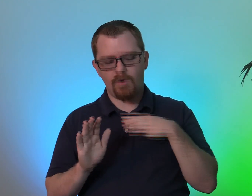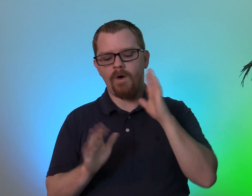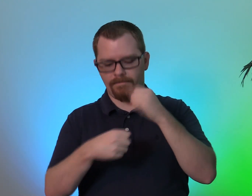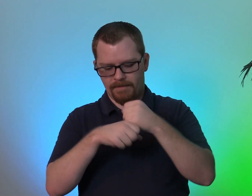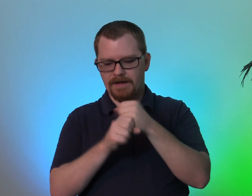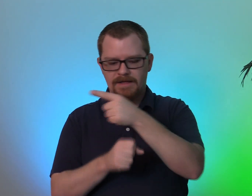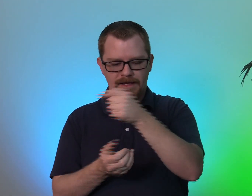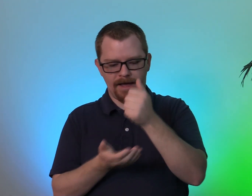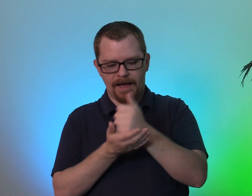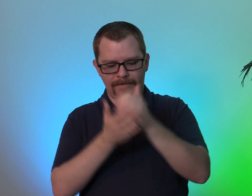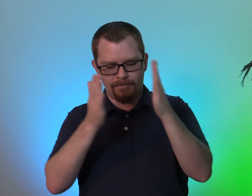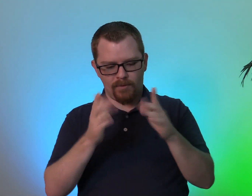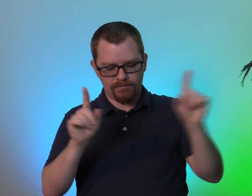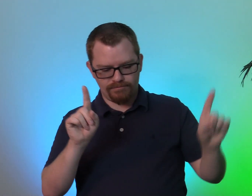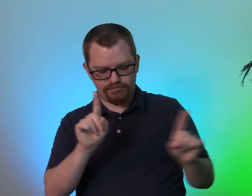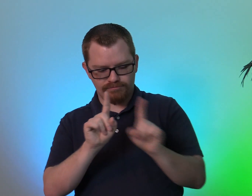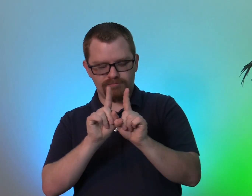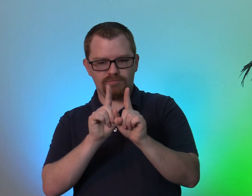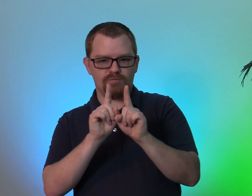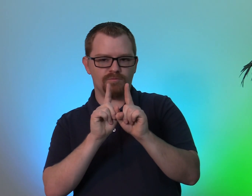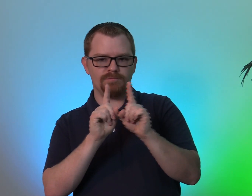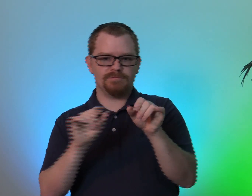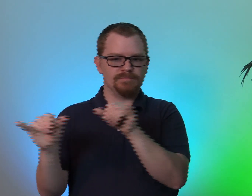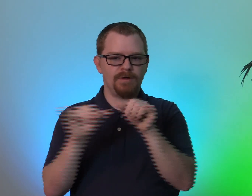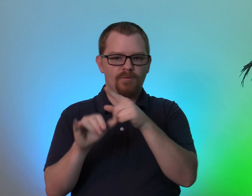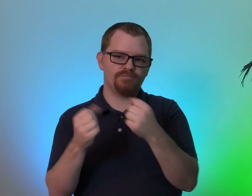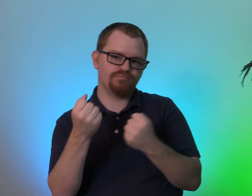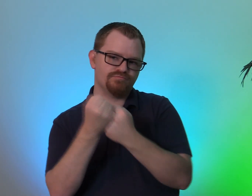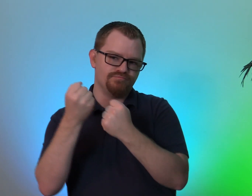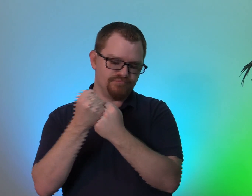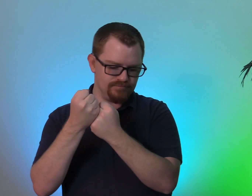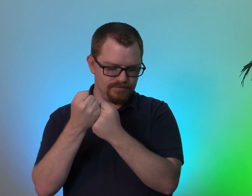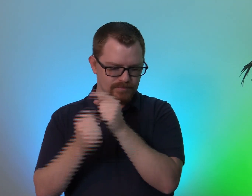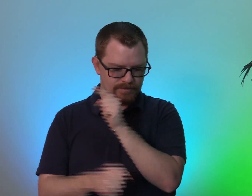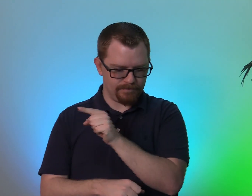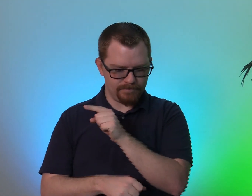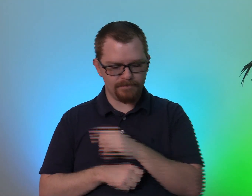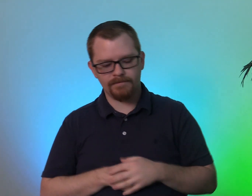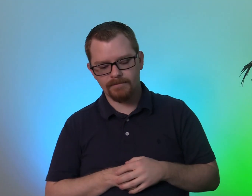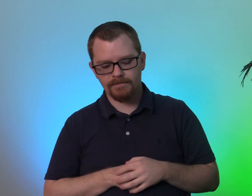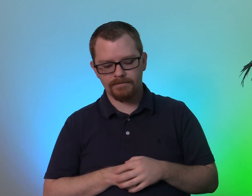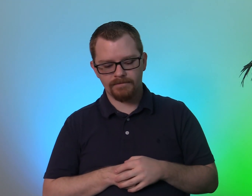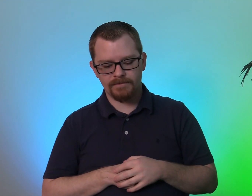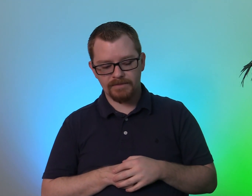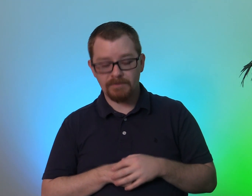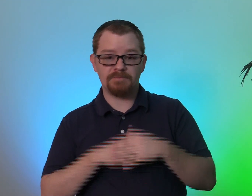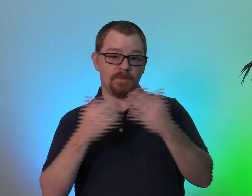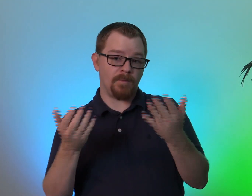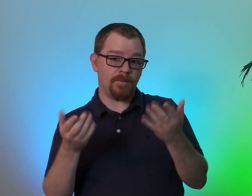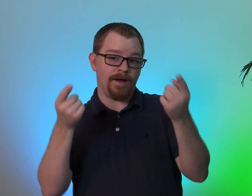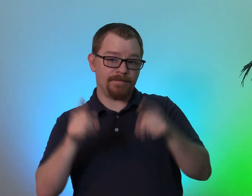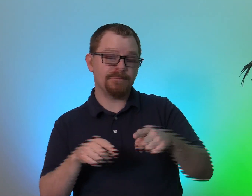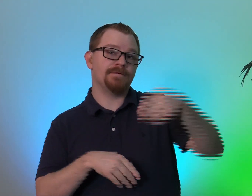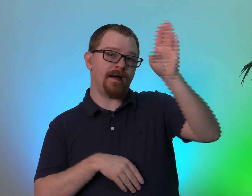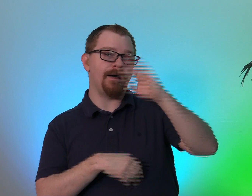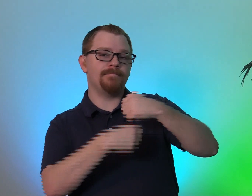it's not good that the man Adam should be alone. I will make a helper for him, comparable to him. What